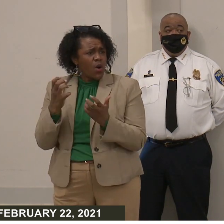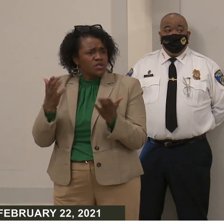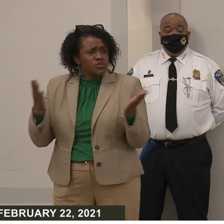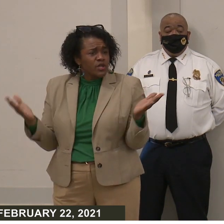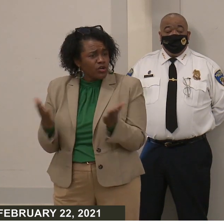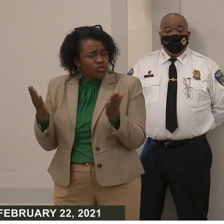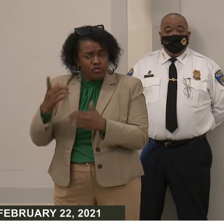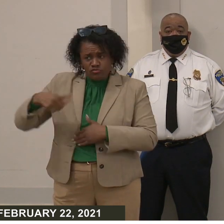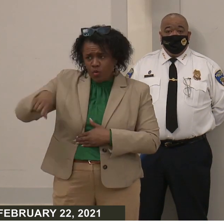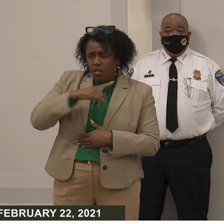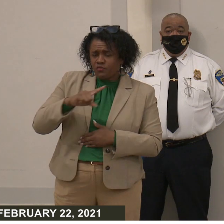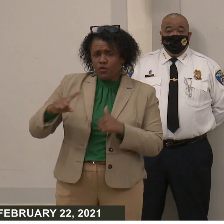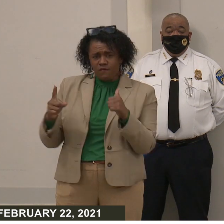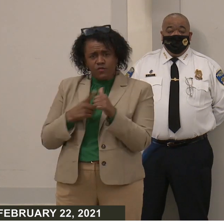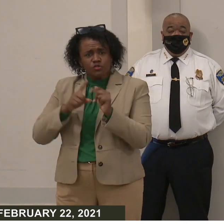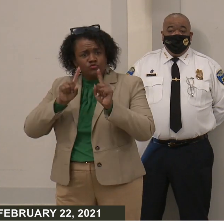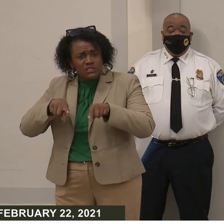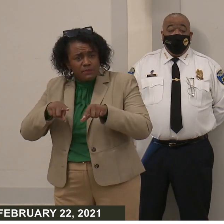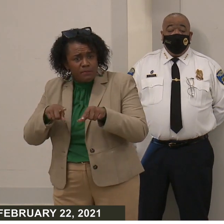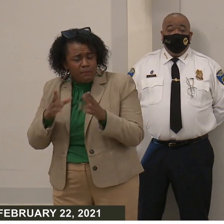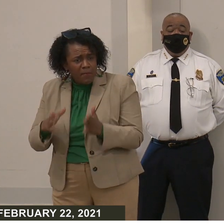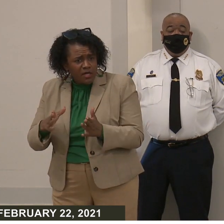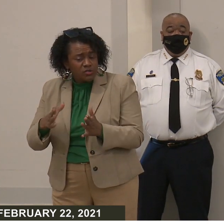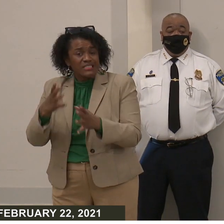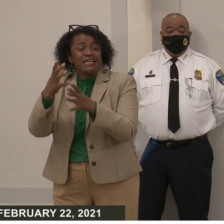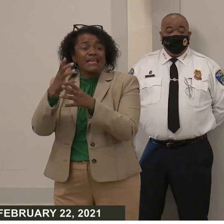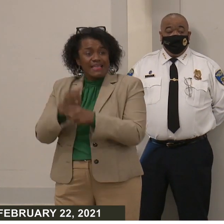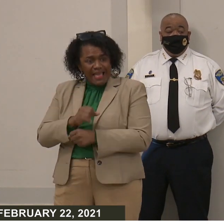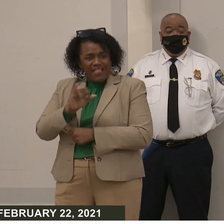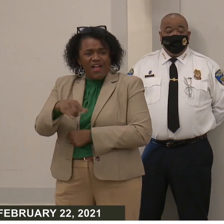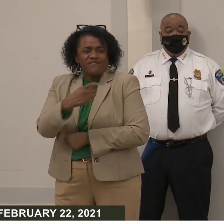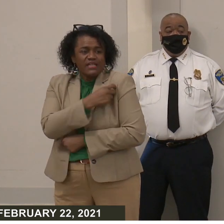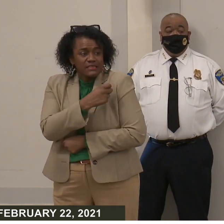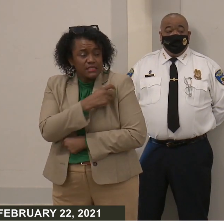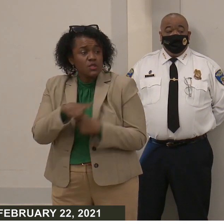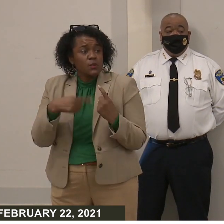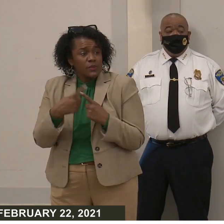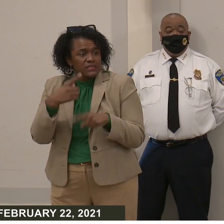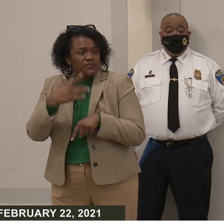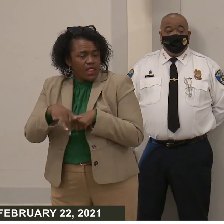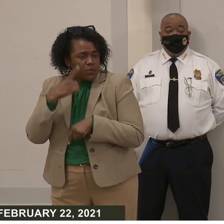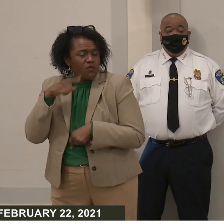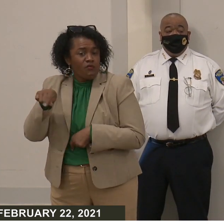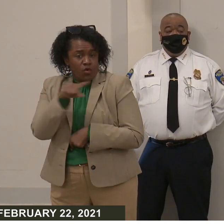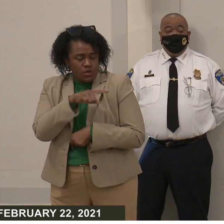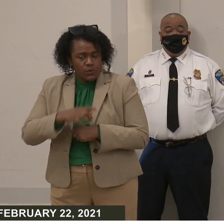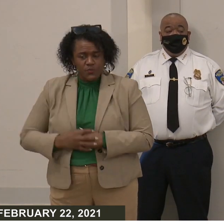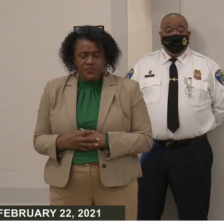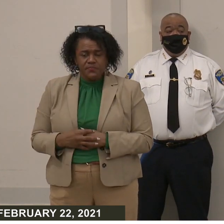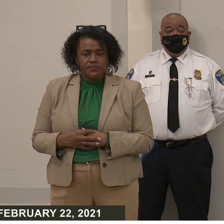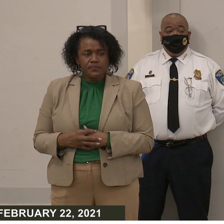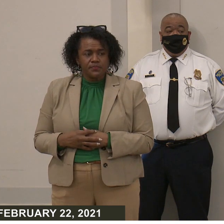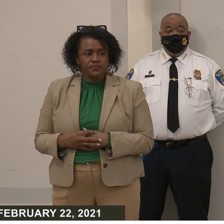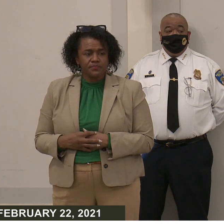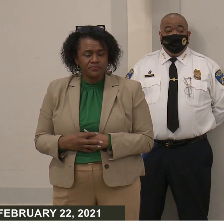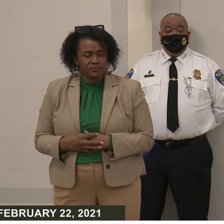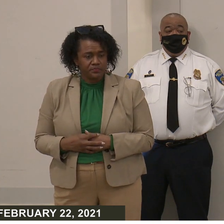first responders, to get the COVID-19 vaccine when it is made available to you.